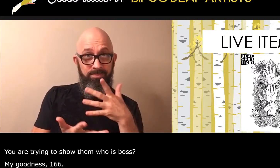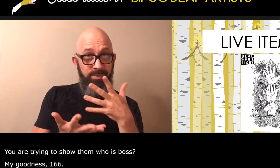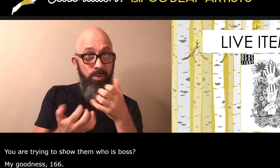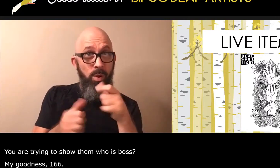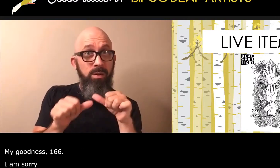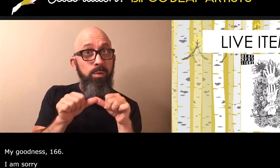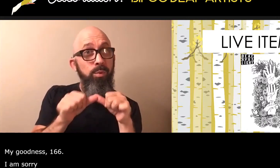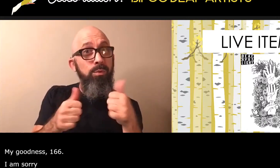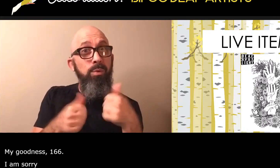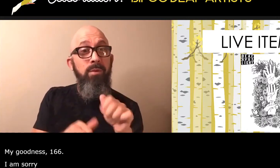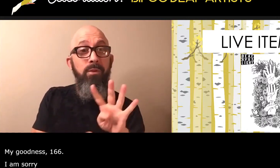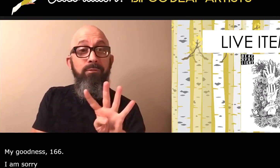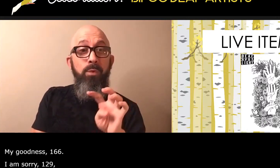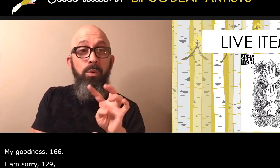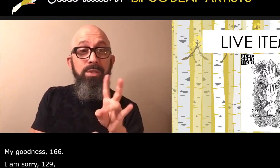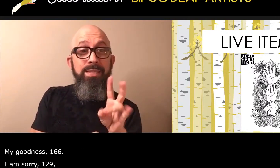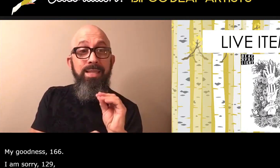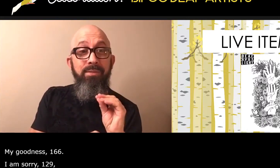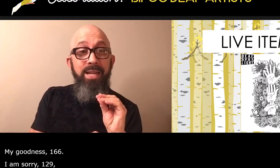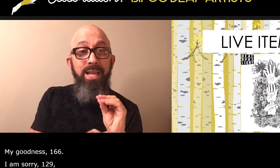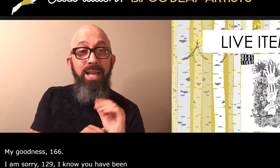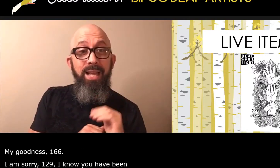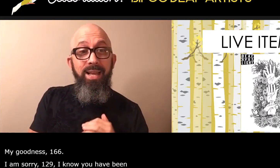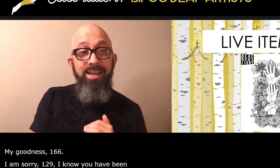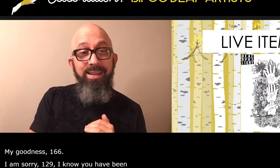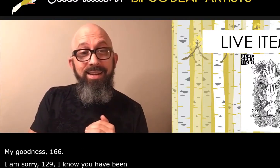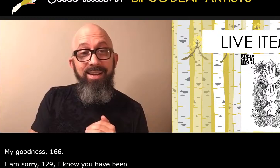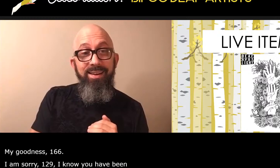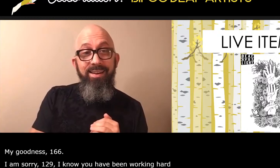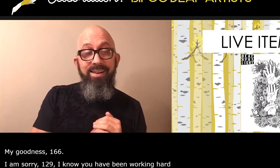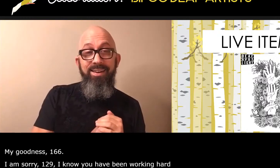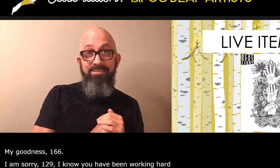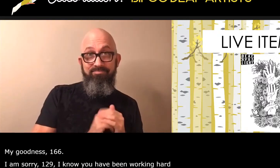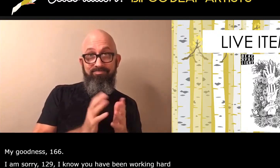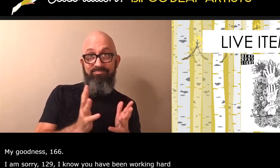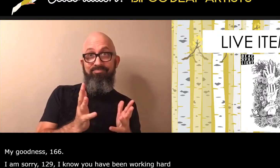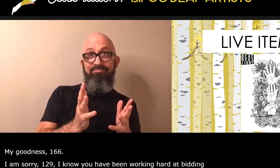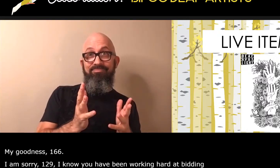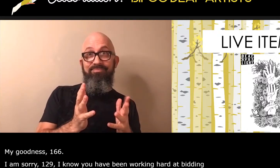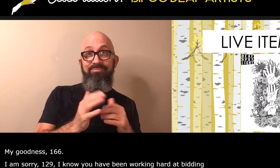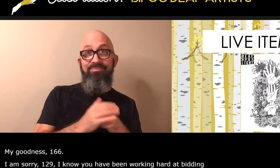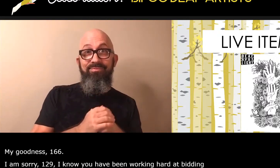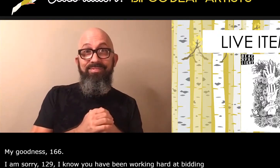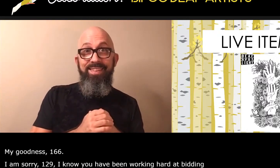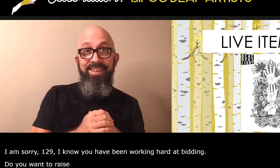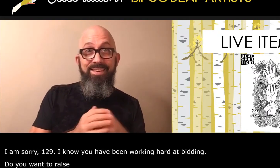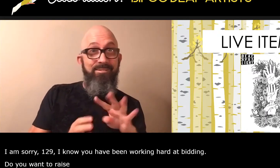129. I know you've been working hard at bidding. Do you want to raise it maybe to